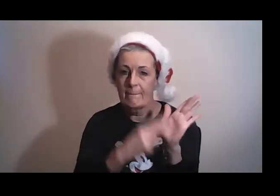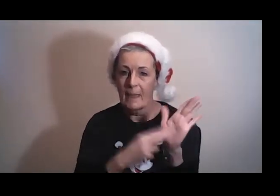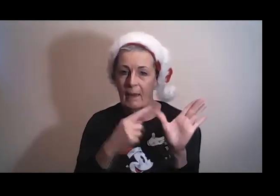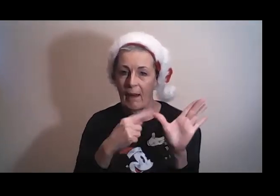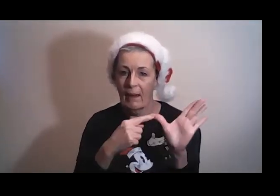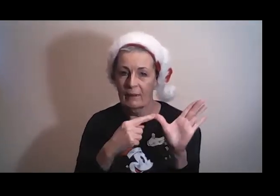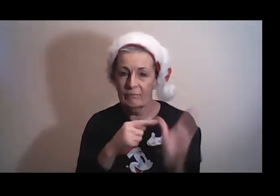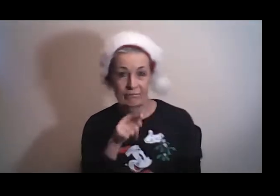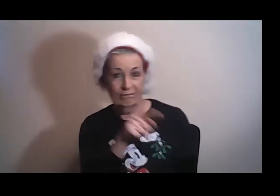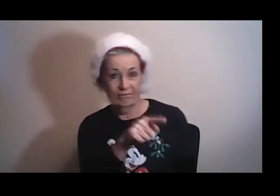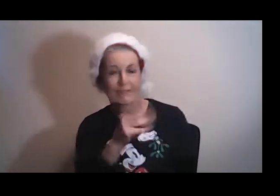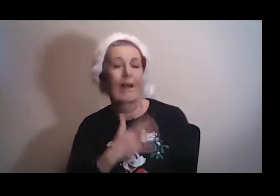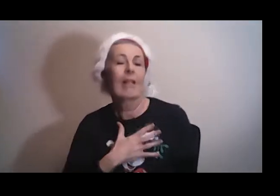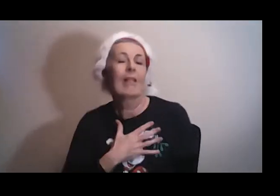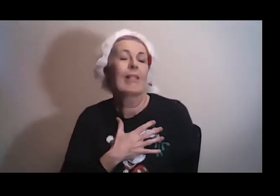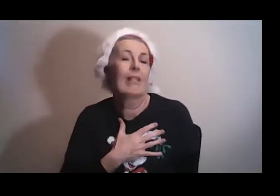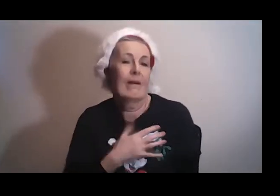because it relaxes the mind.